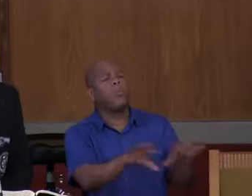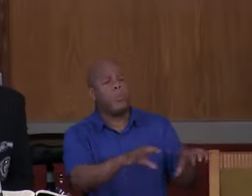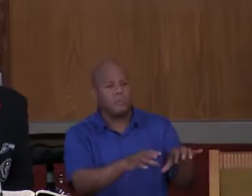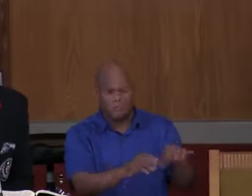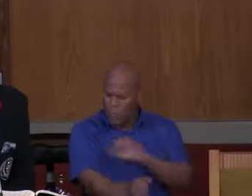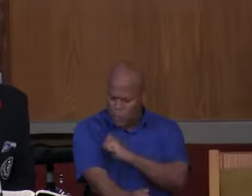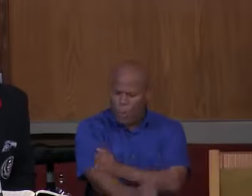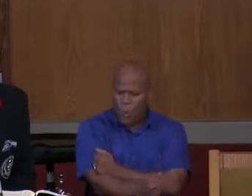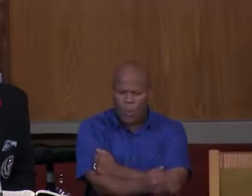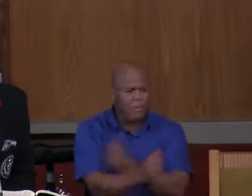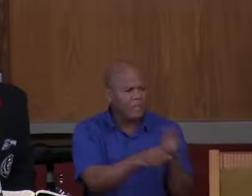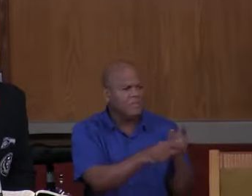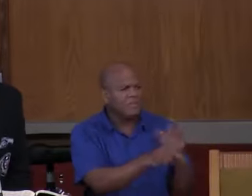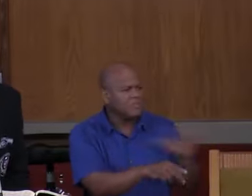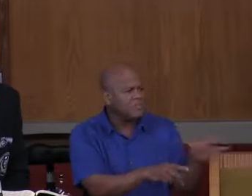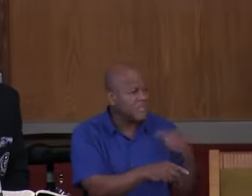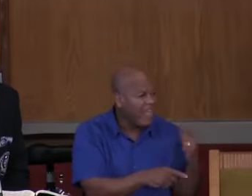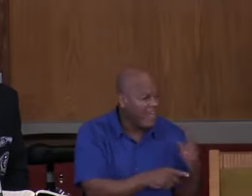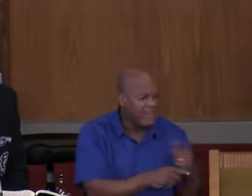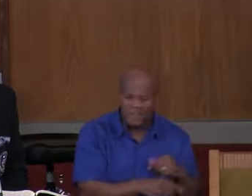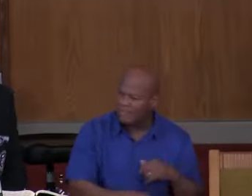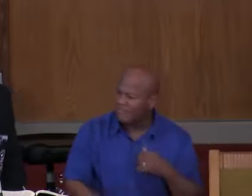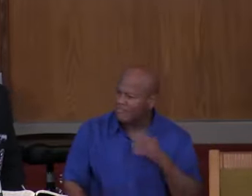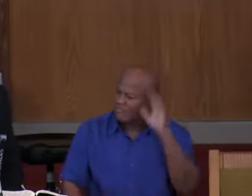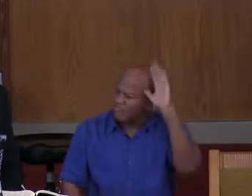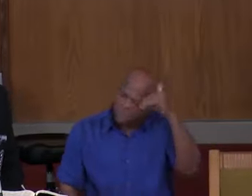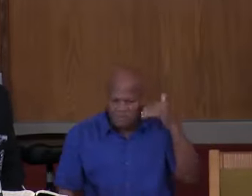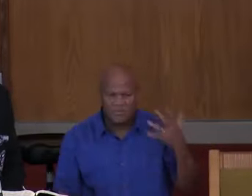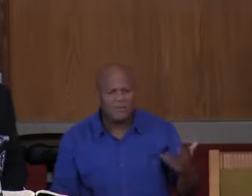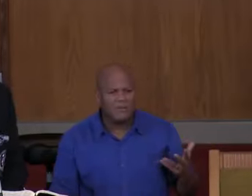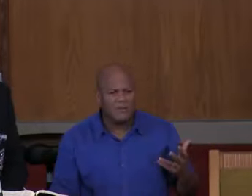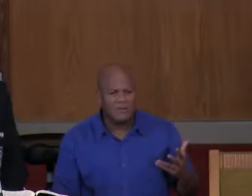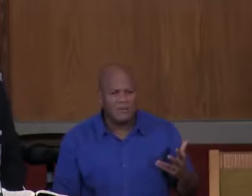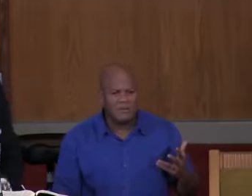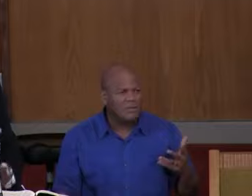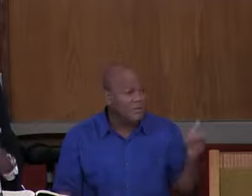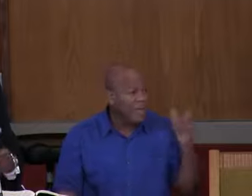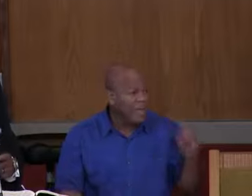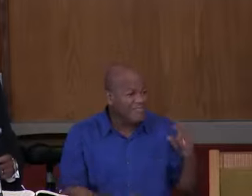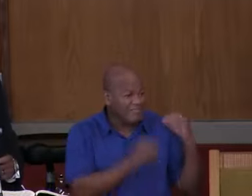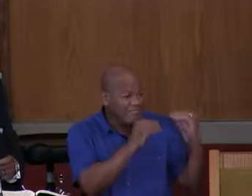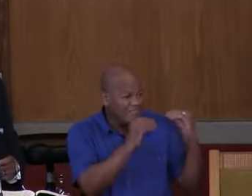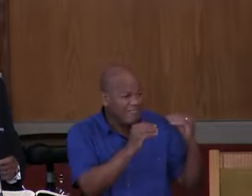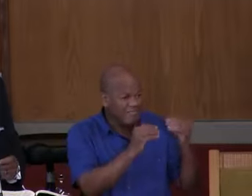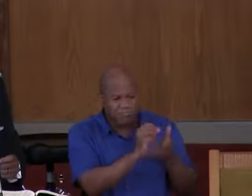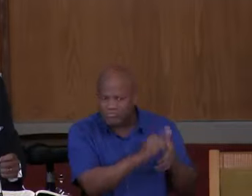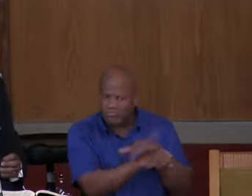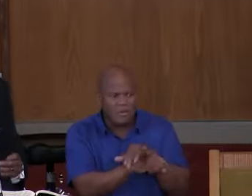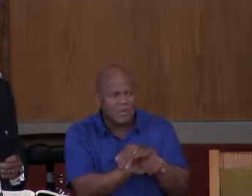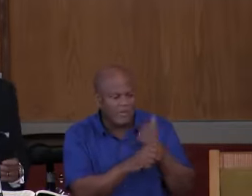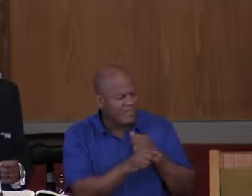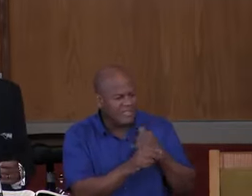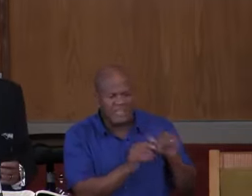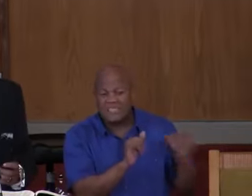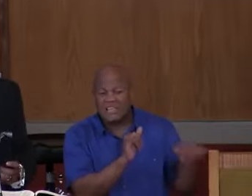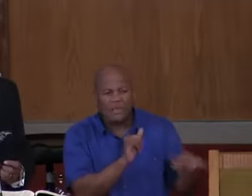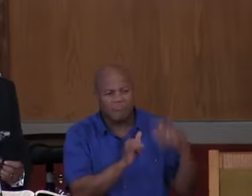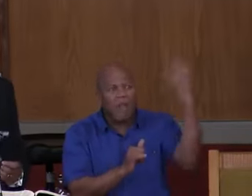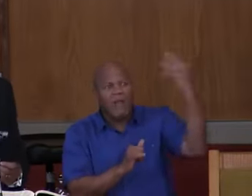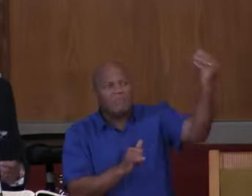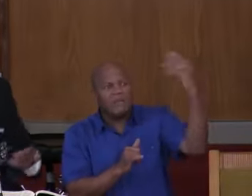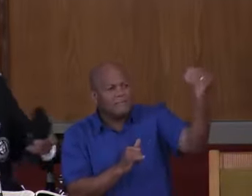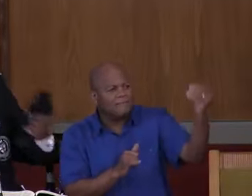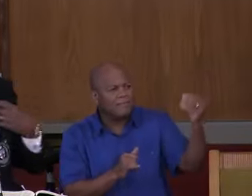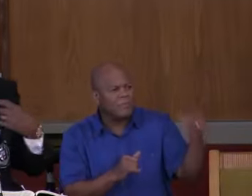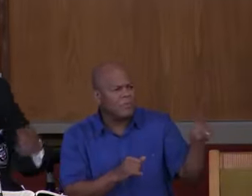nobody tell them nothing. And that never was more prevalent till you had to teach them during the midst of this COVID. And you about to go crazy with your